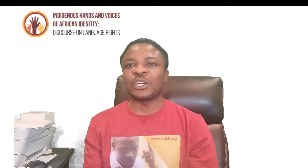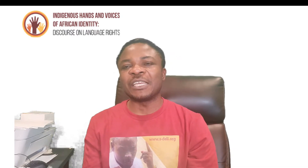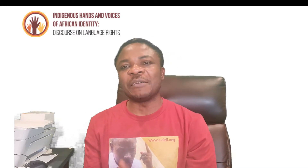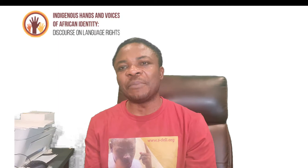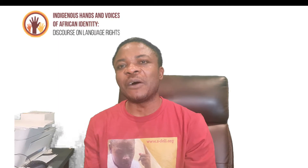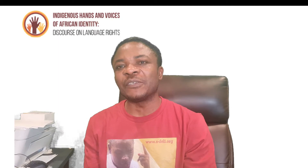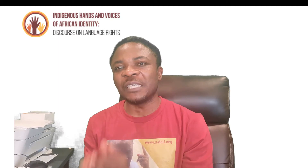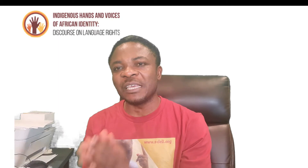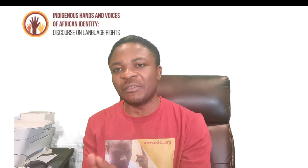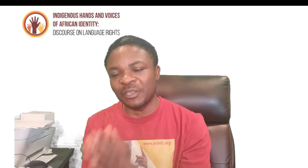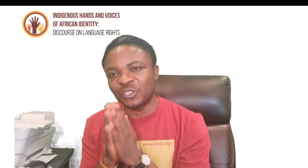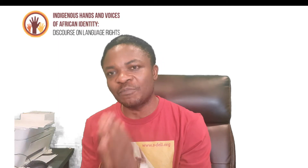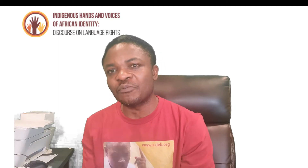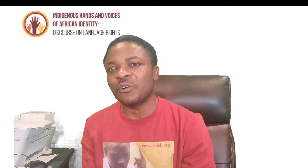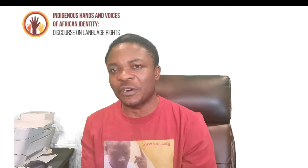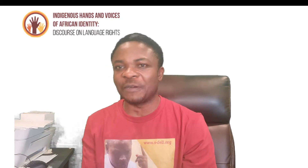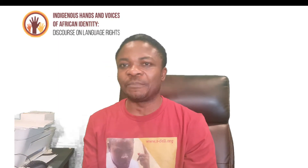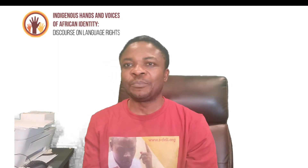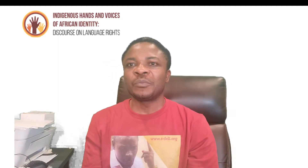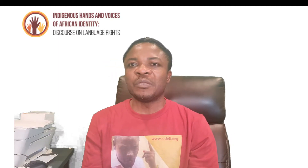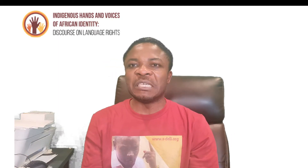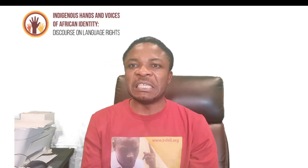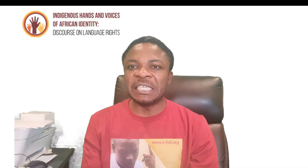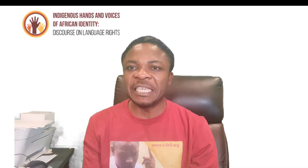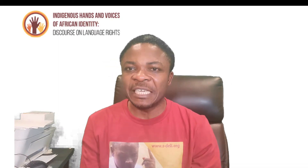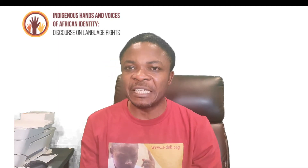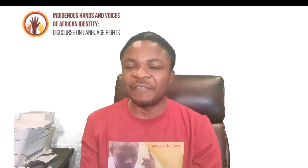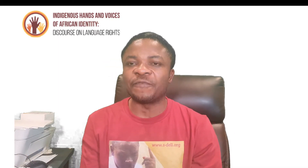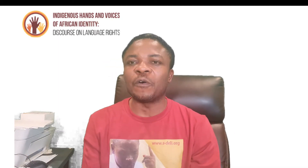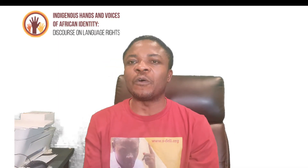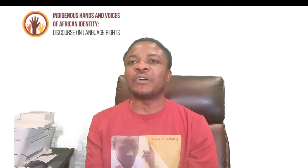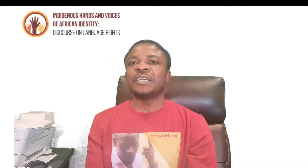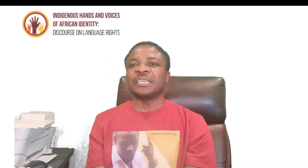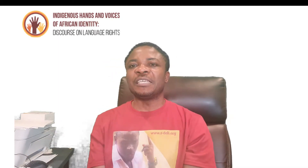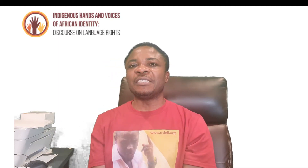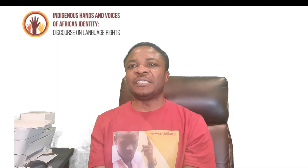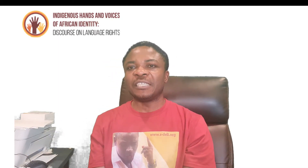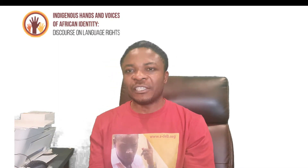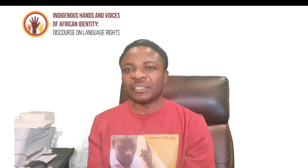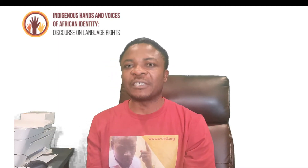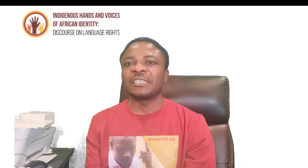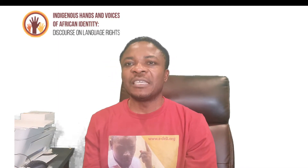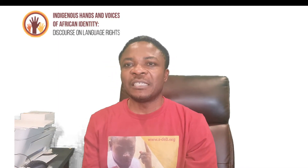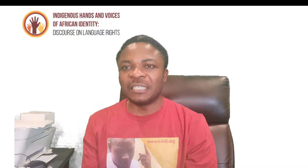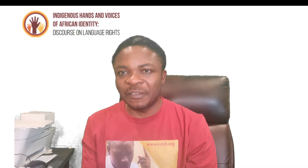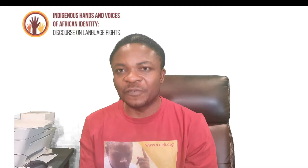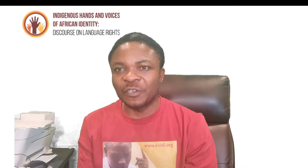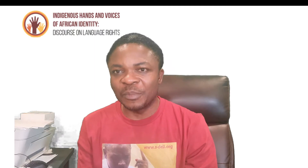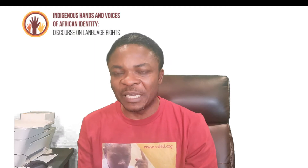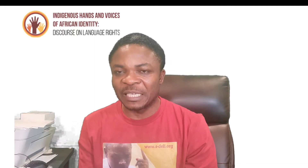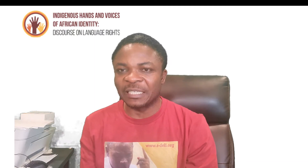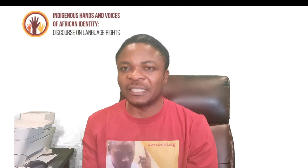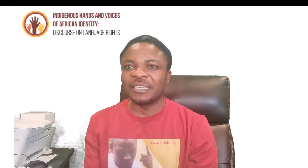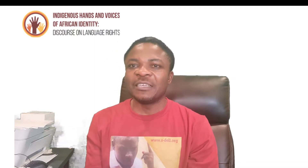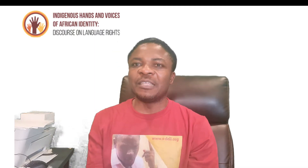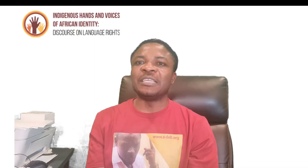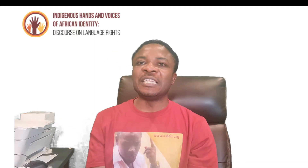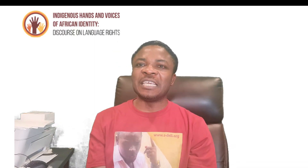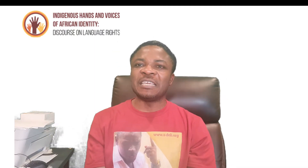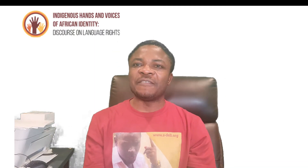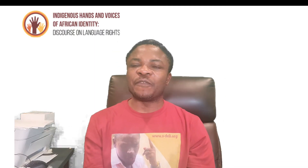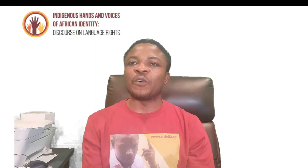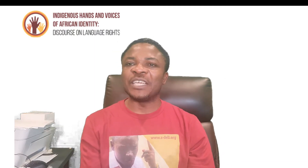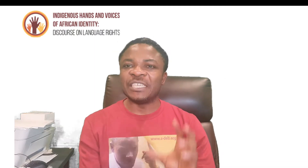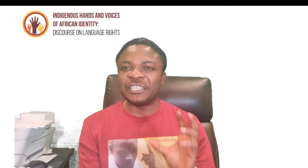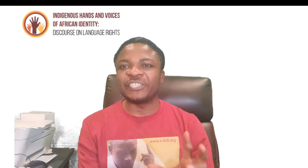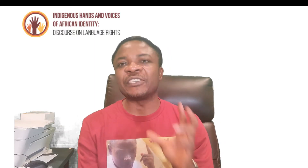been talking about in this program, the need for indigenous deaf communities, the